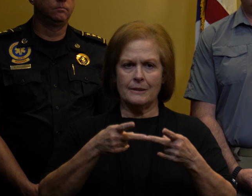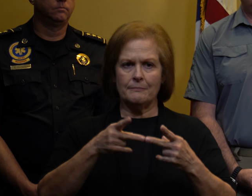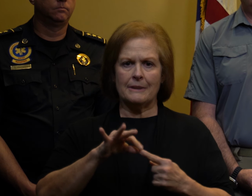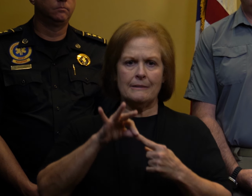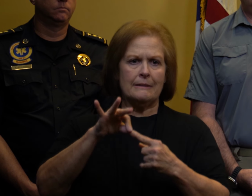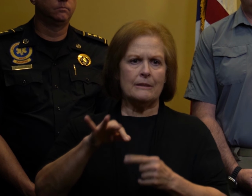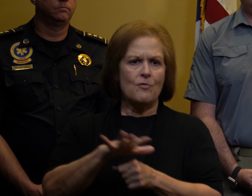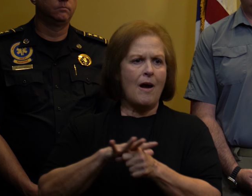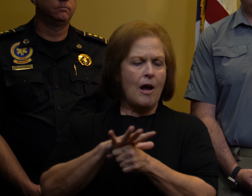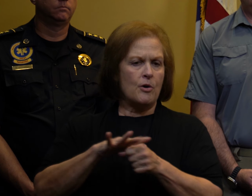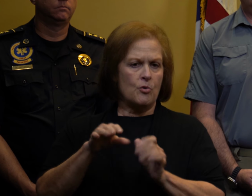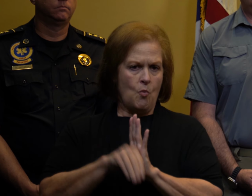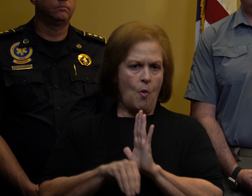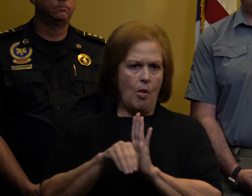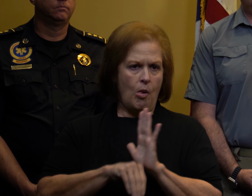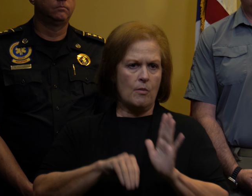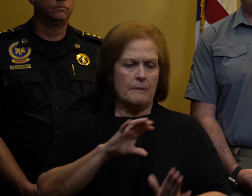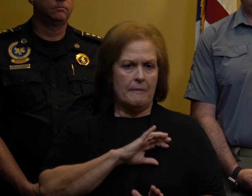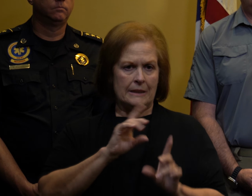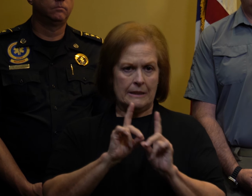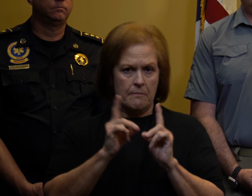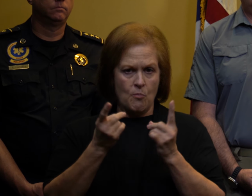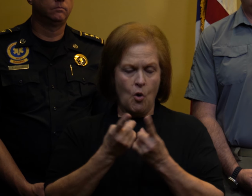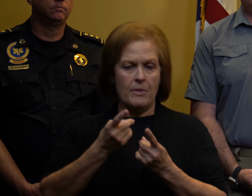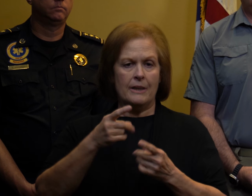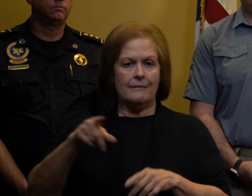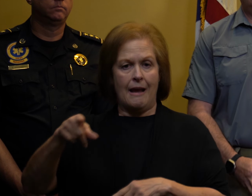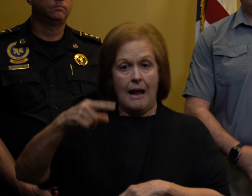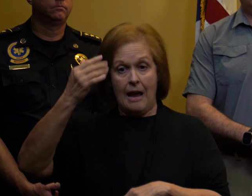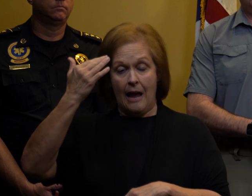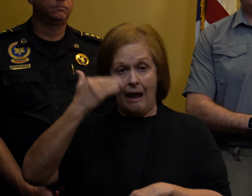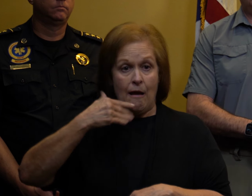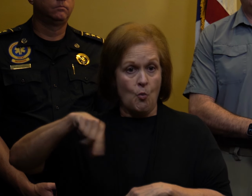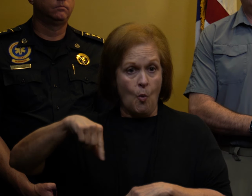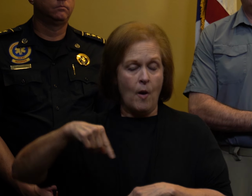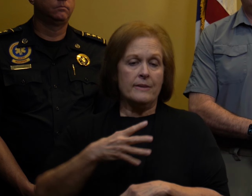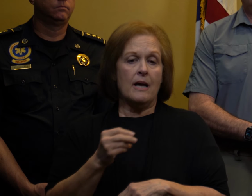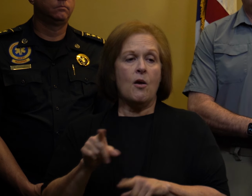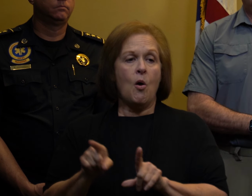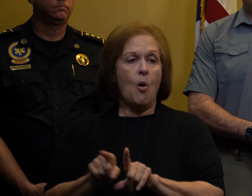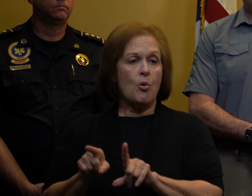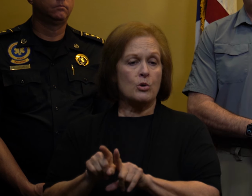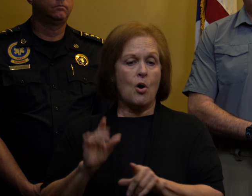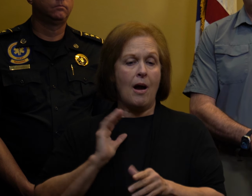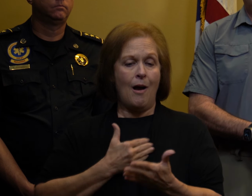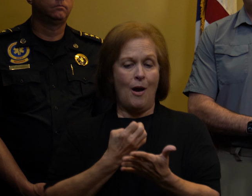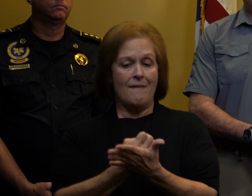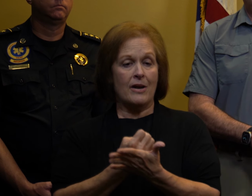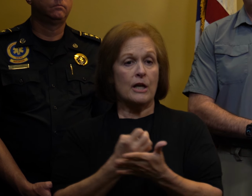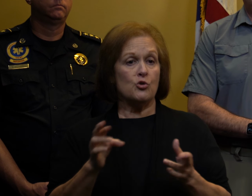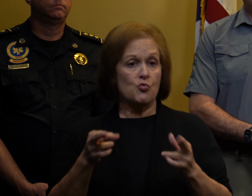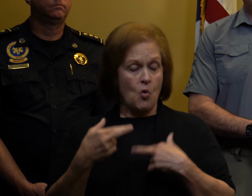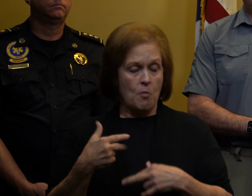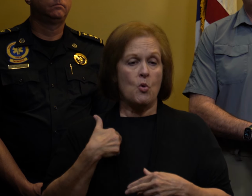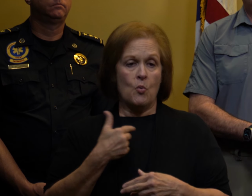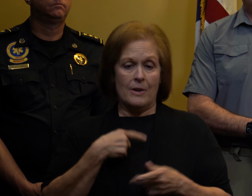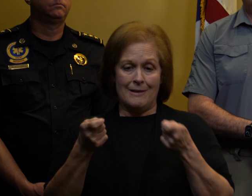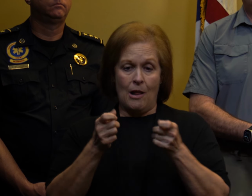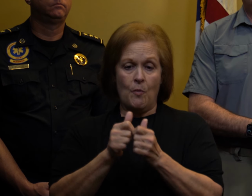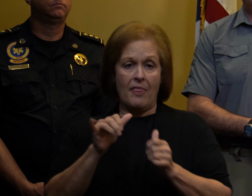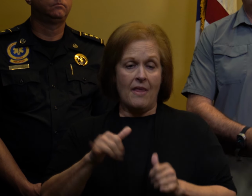particularly around our New Orleans Police Department, both headquarters and even our evidence room. We're addressing those matters